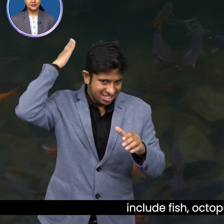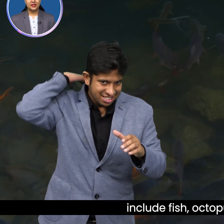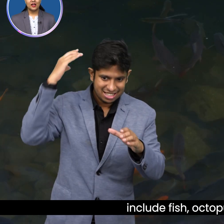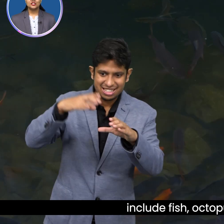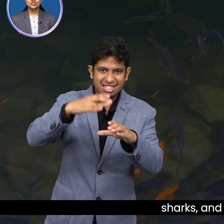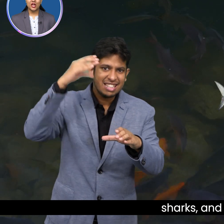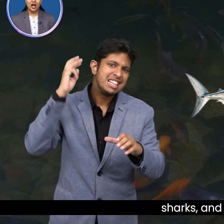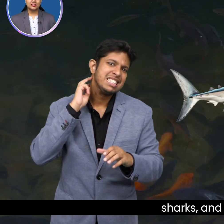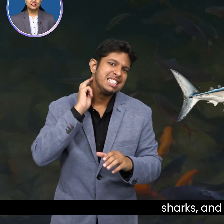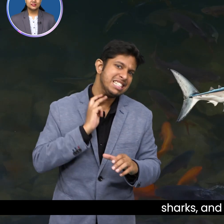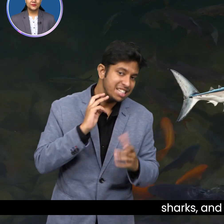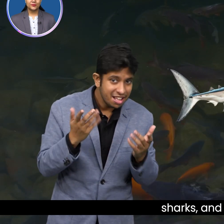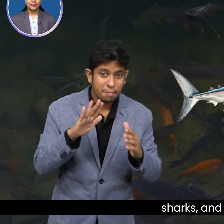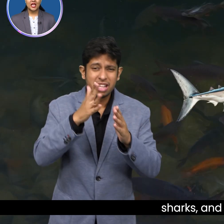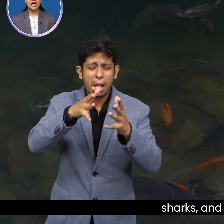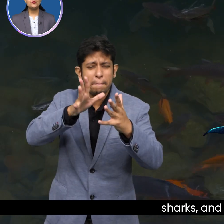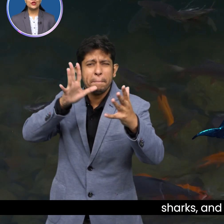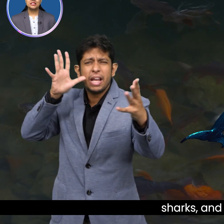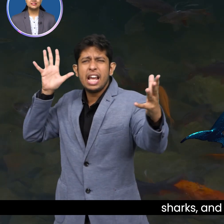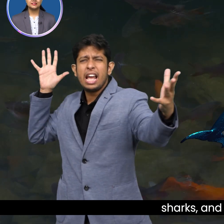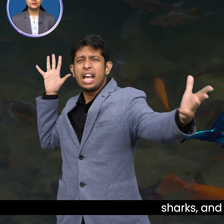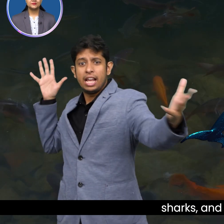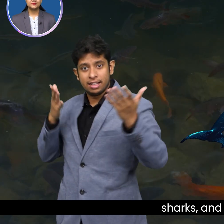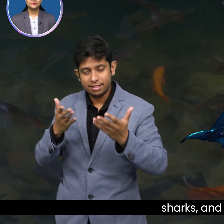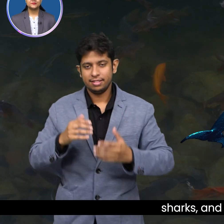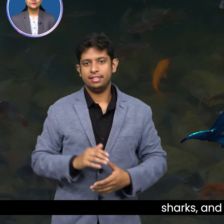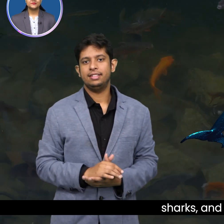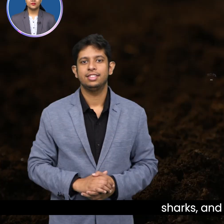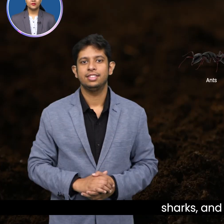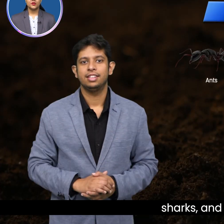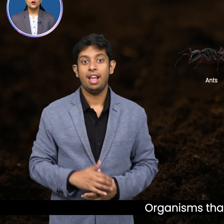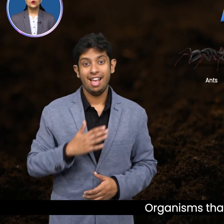mollusks, sharks, and whales.